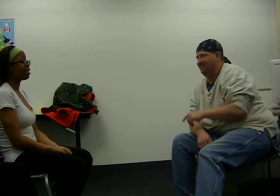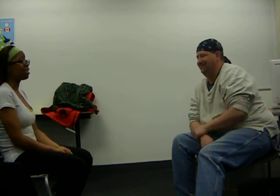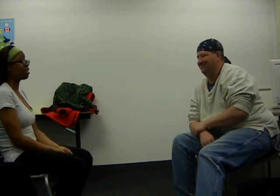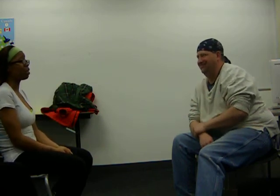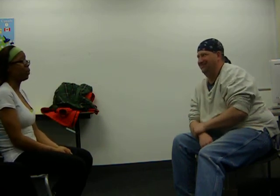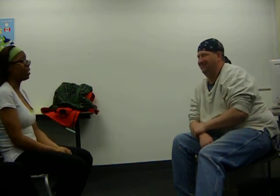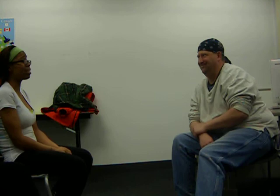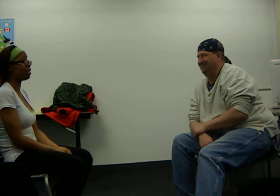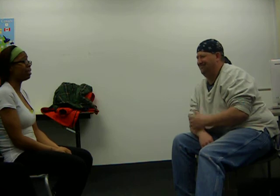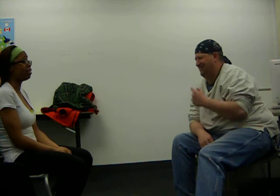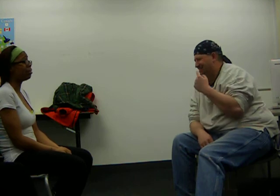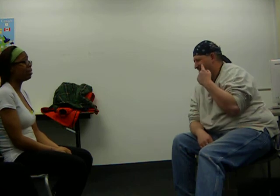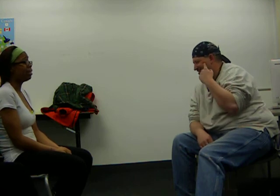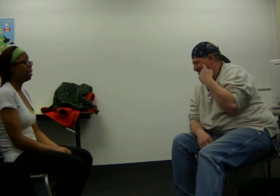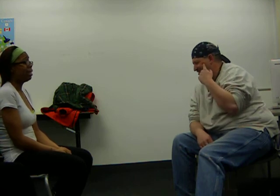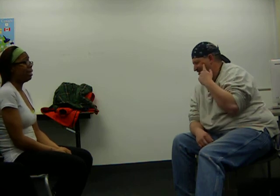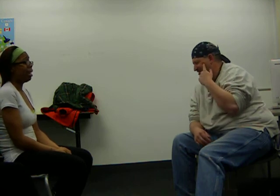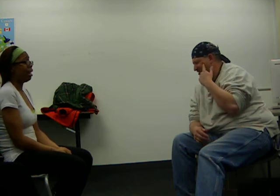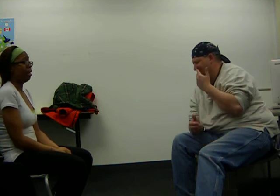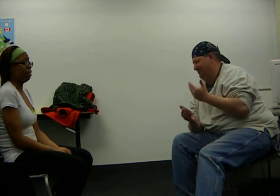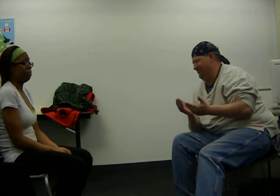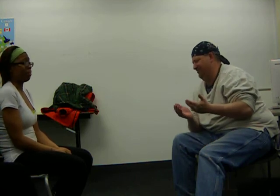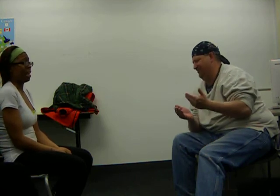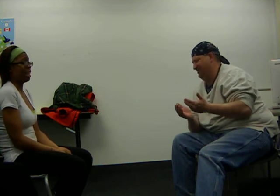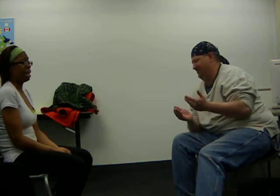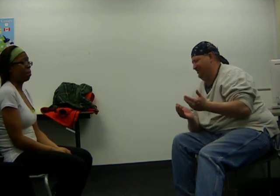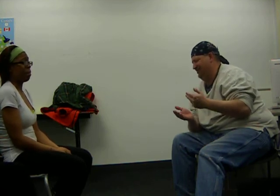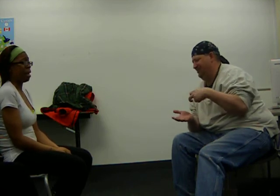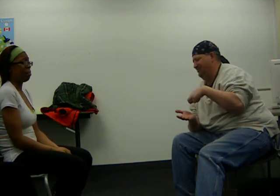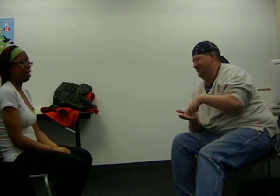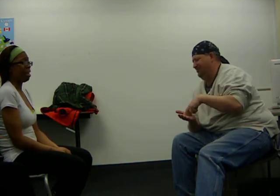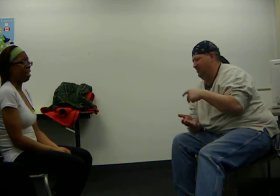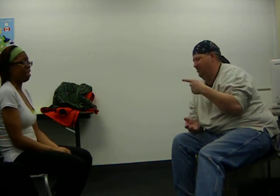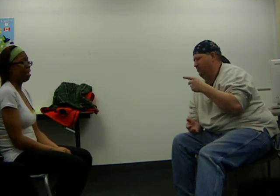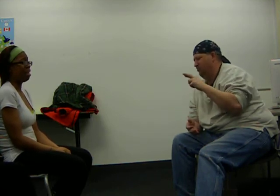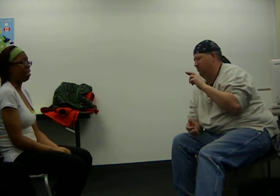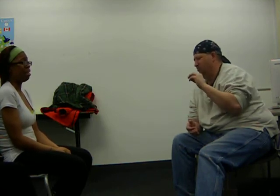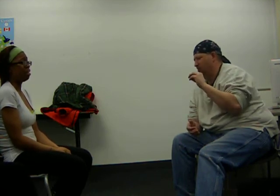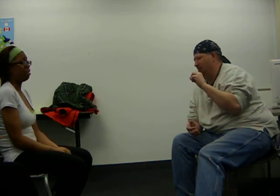That's a good question. I think maybe